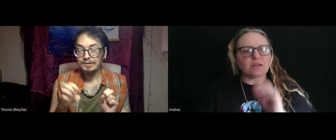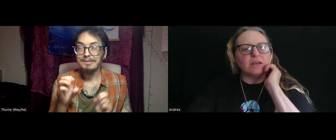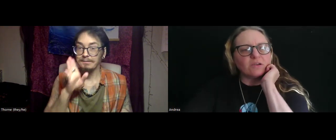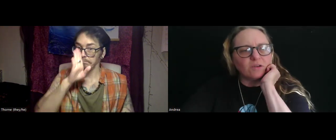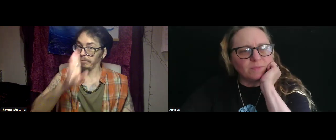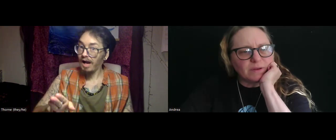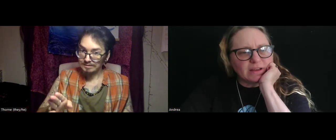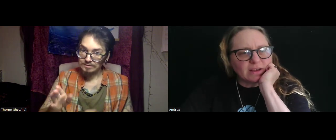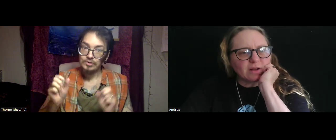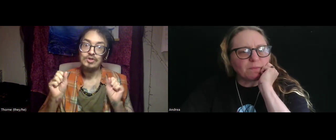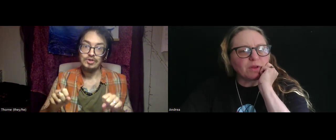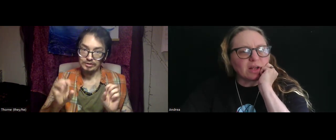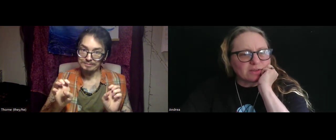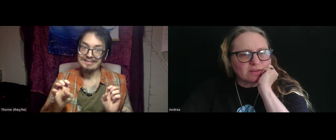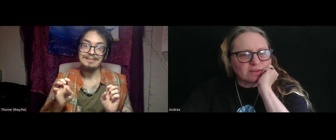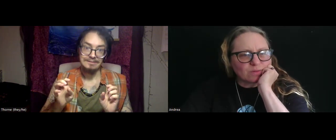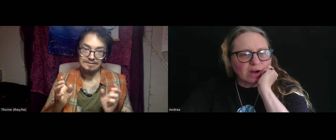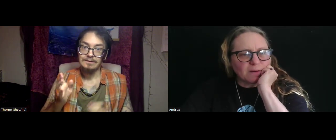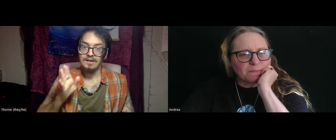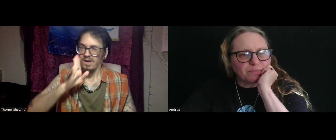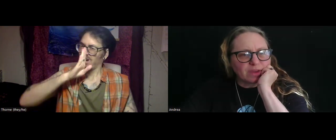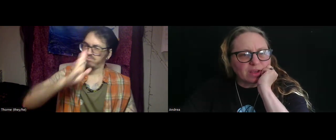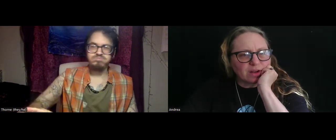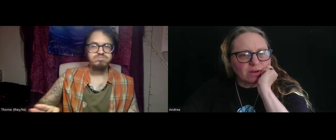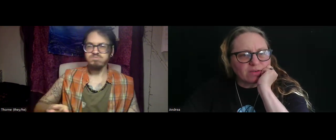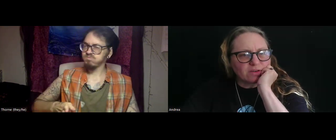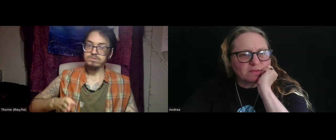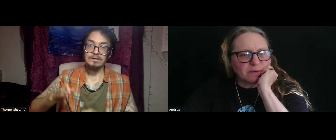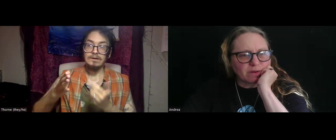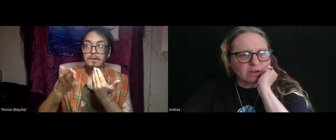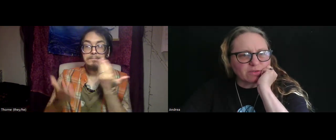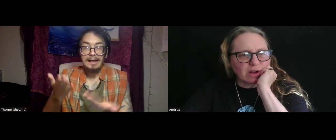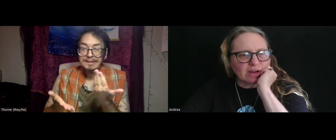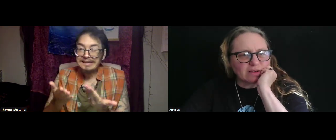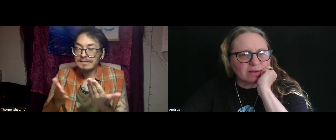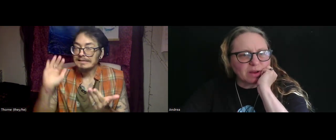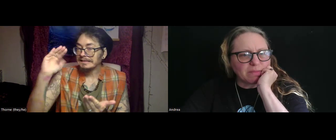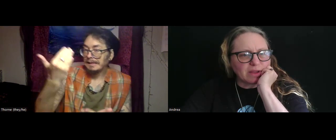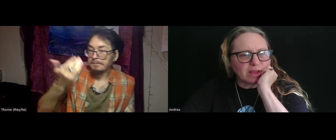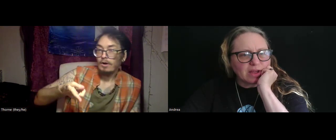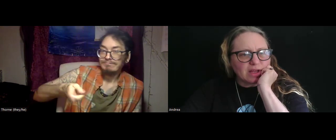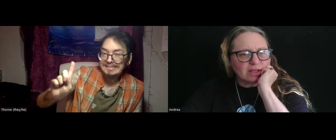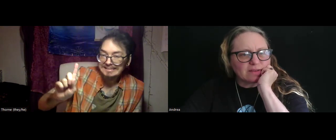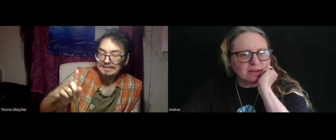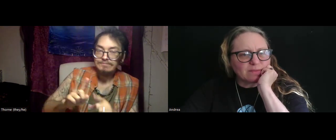It could be blunt as well. It could just be really direct and maybe it